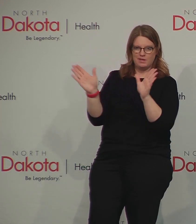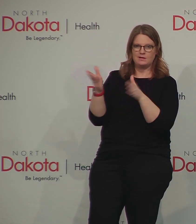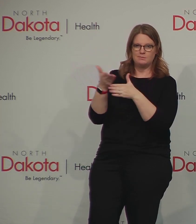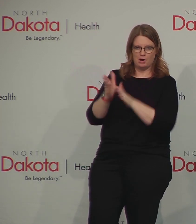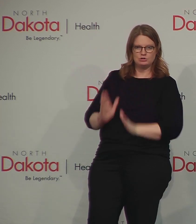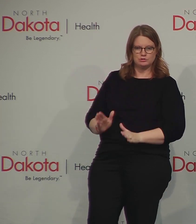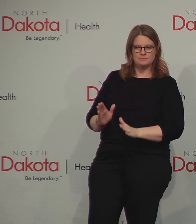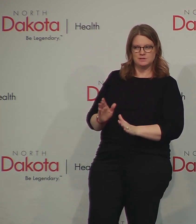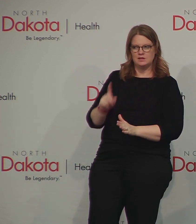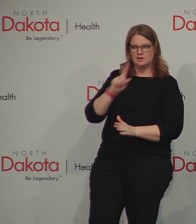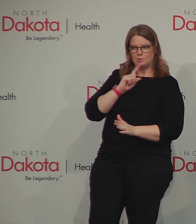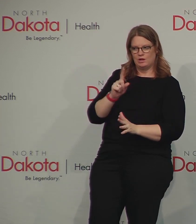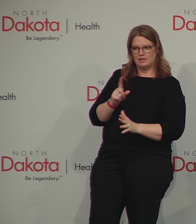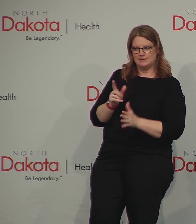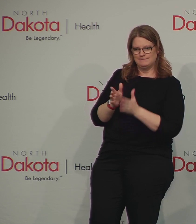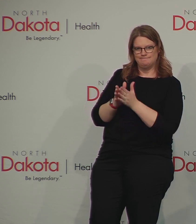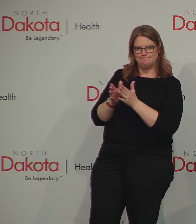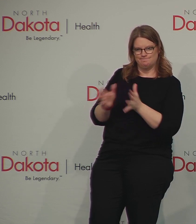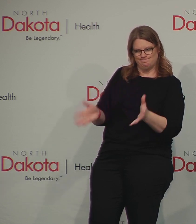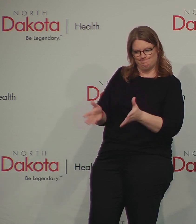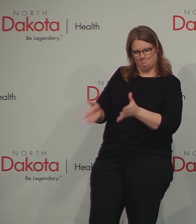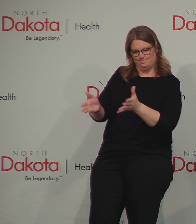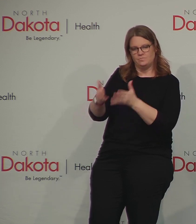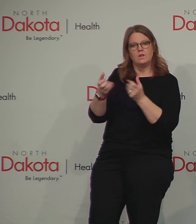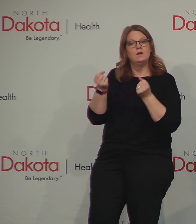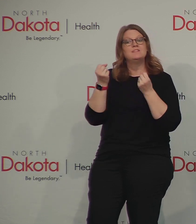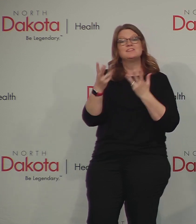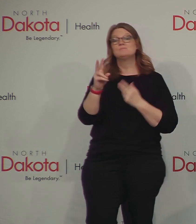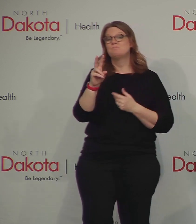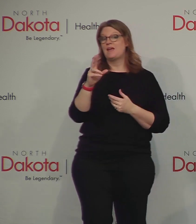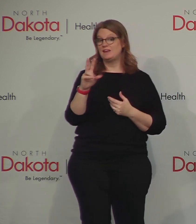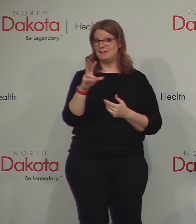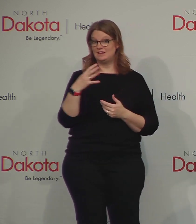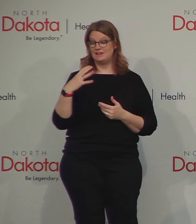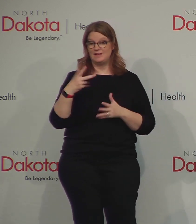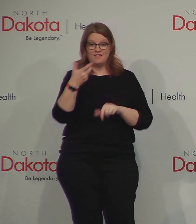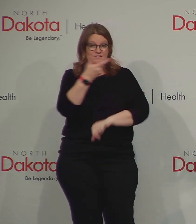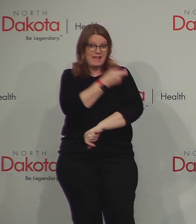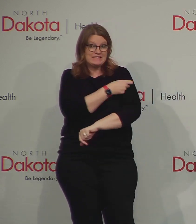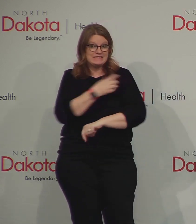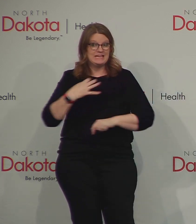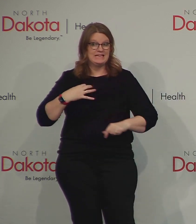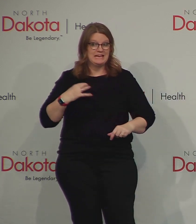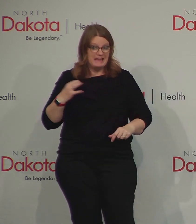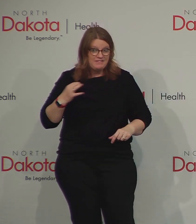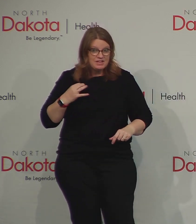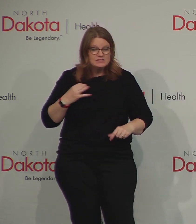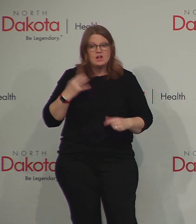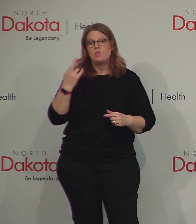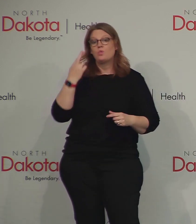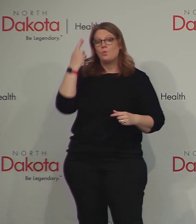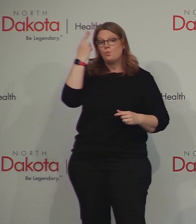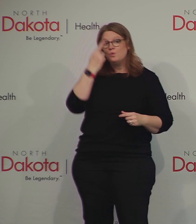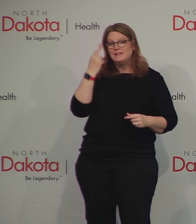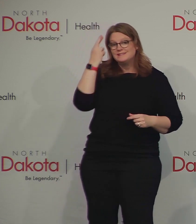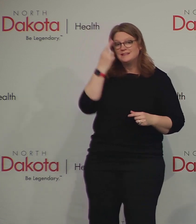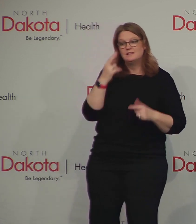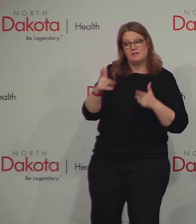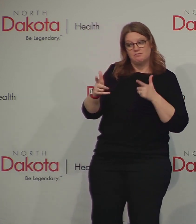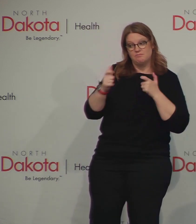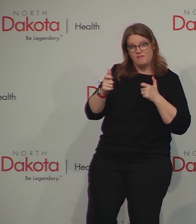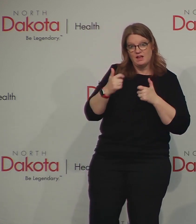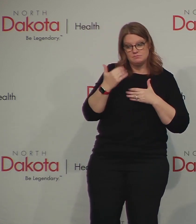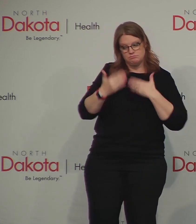help drive towards solution. There are many viable vaccine candidates. The reason why the speed can occur is in part because of